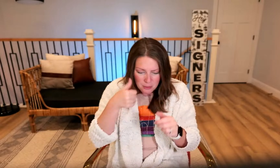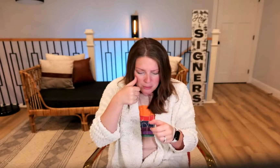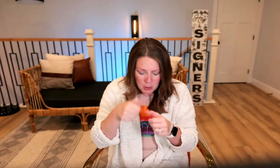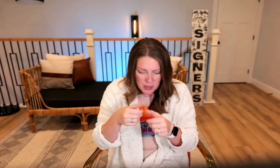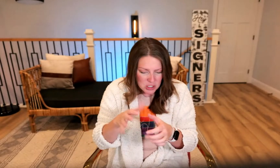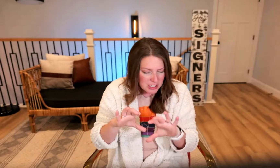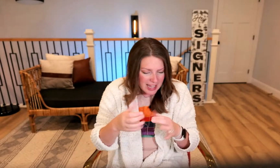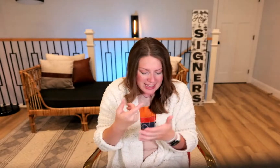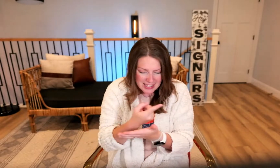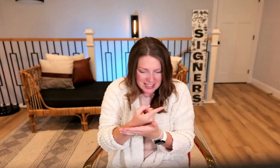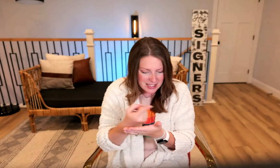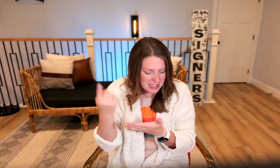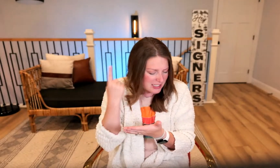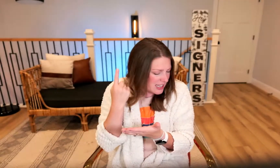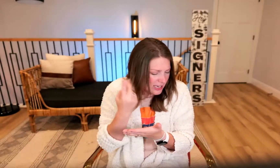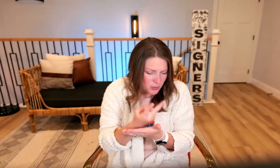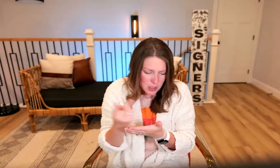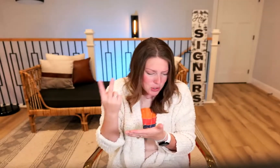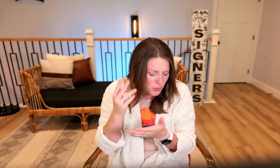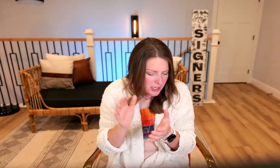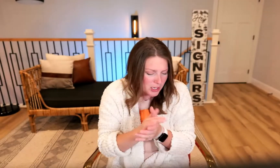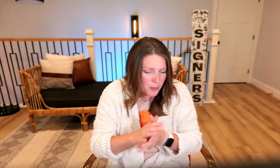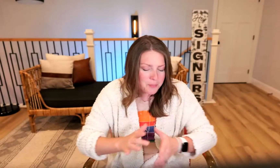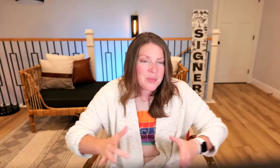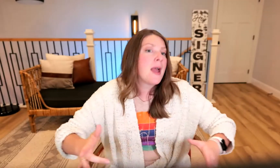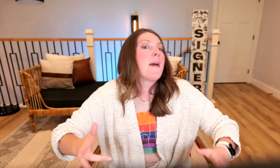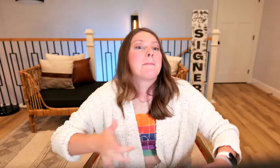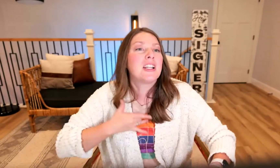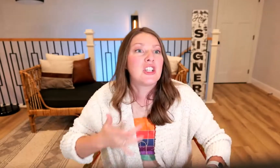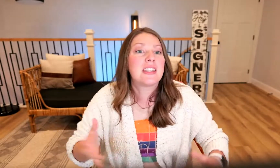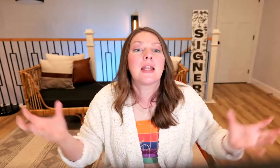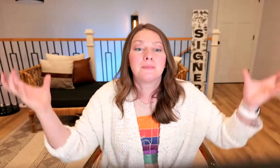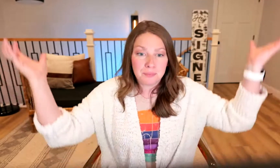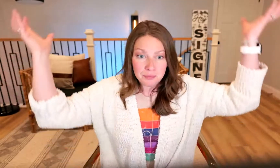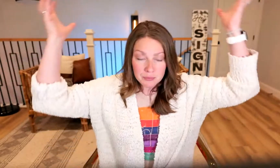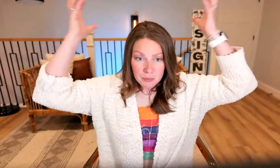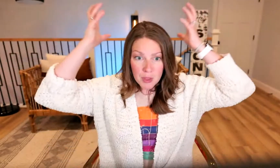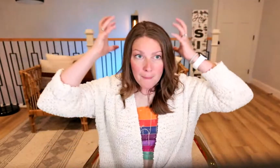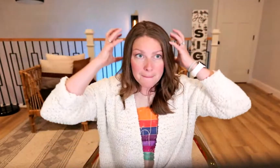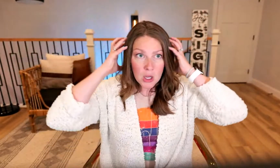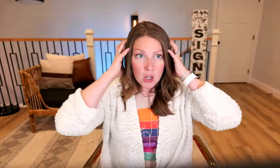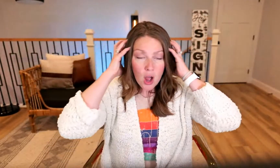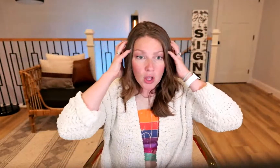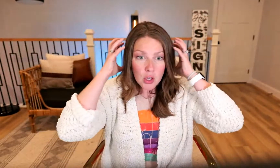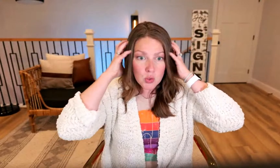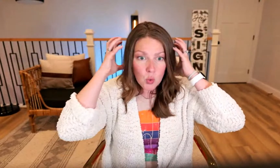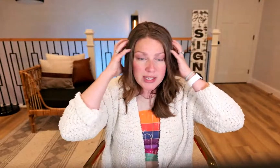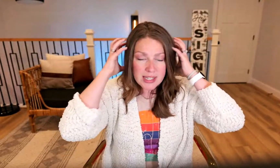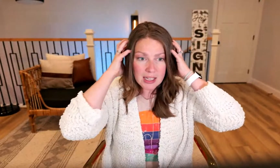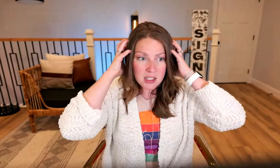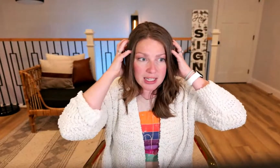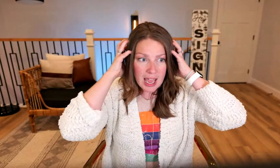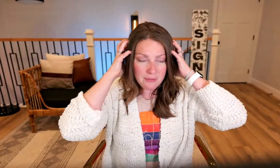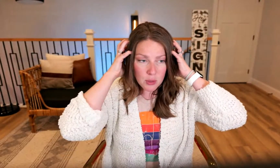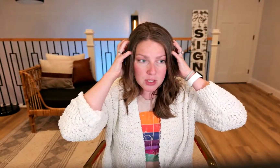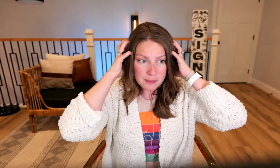remember which class this last week or 2 weeks ago, but she said, put on those noise canceling headphones.